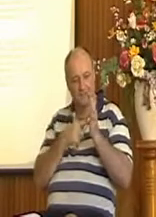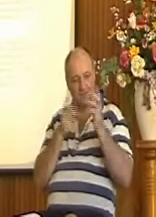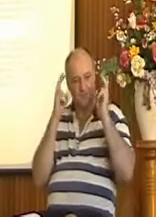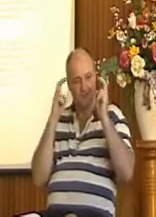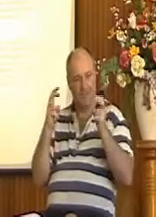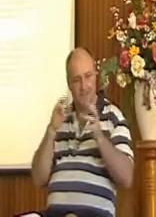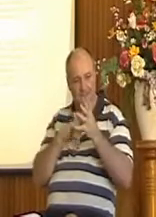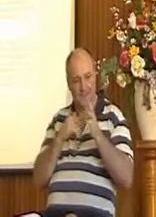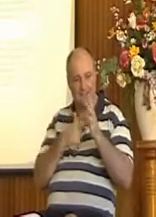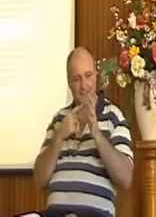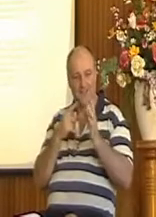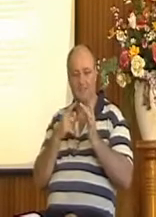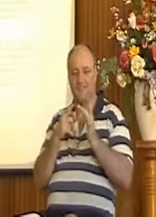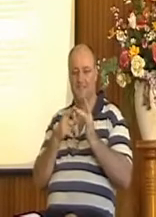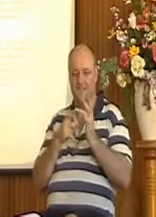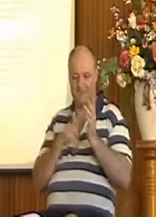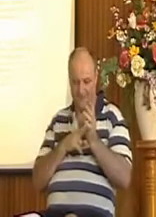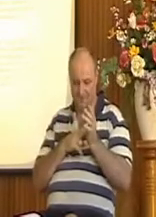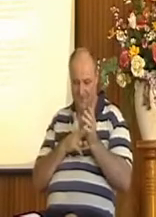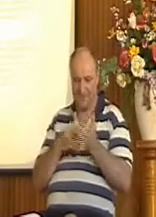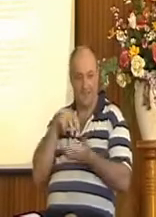awake. That's the alternative.